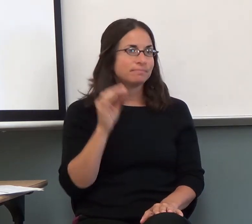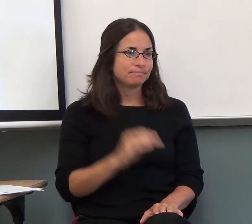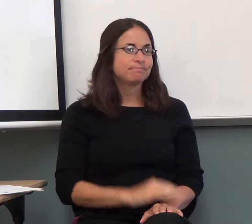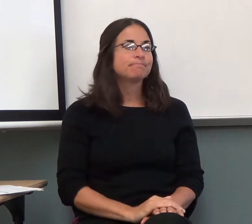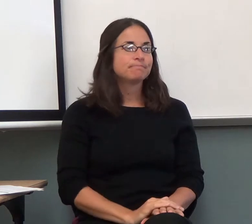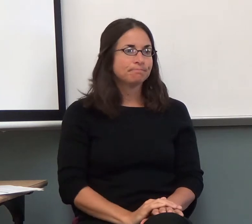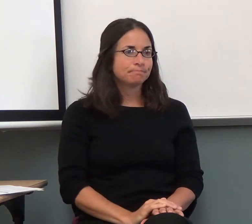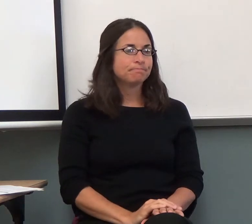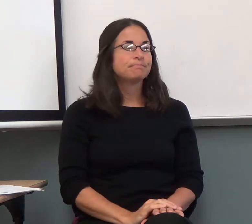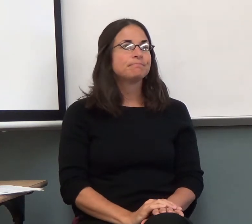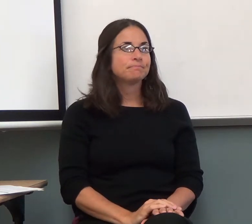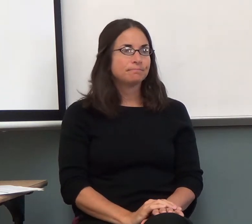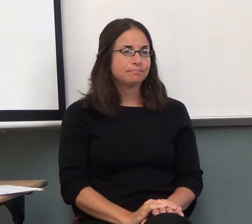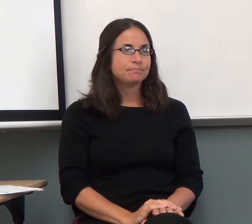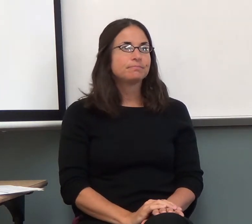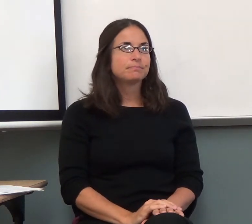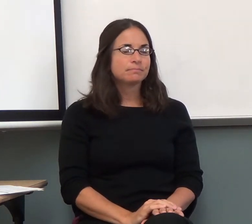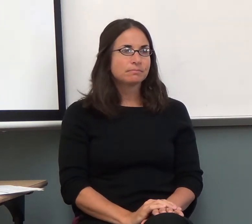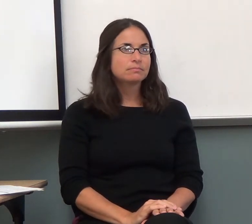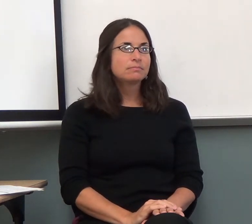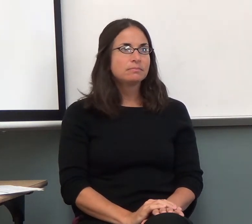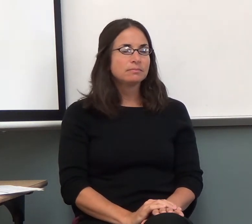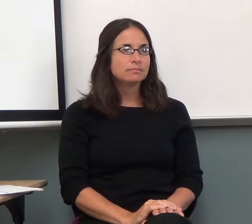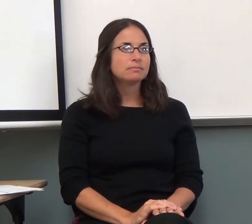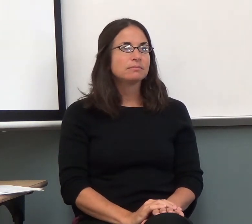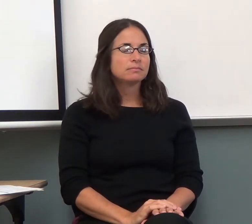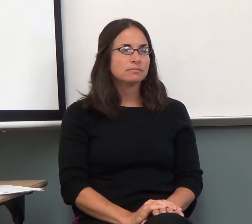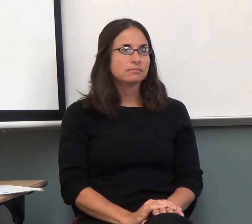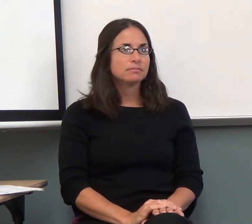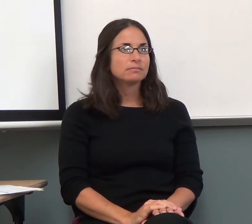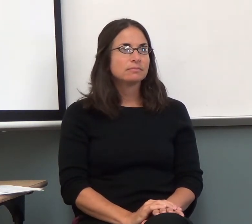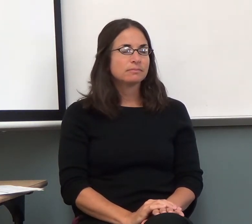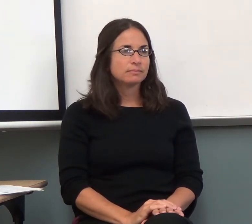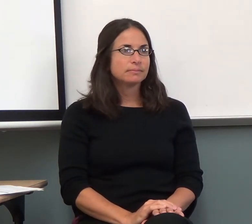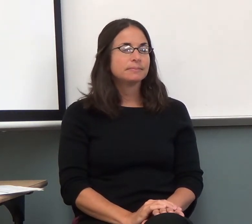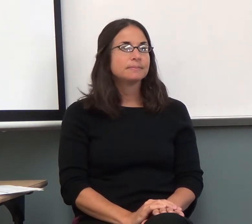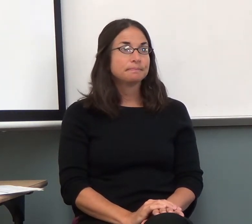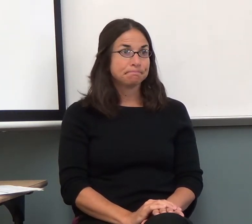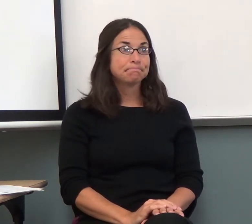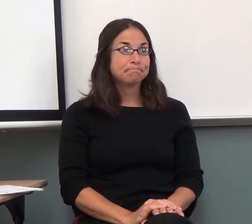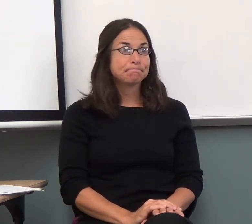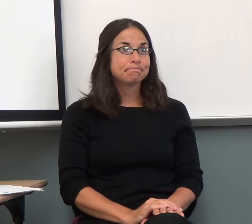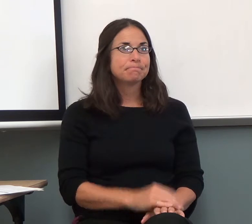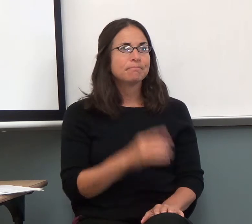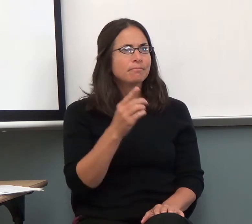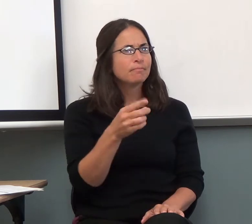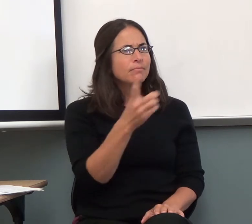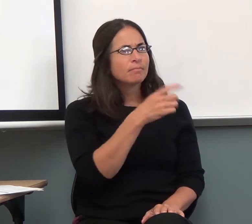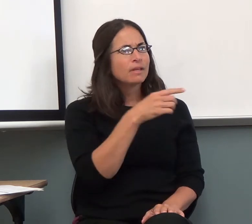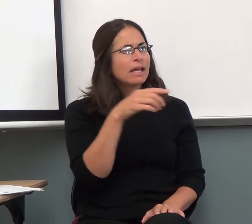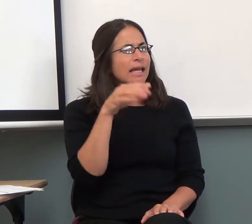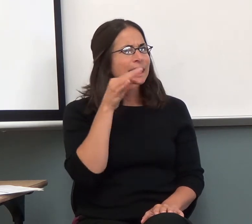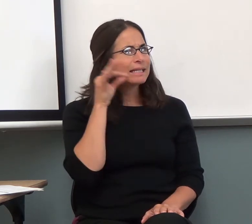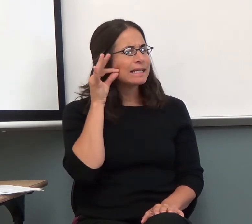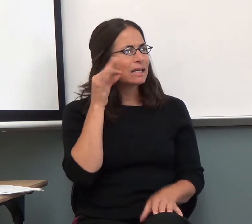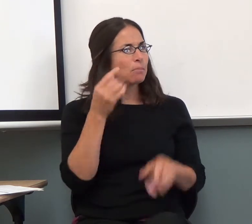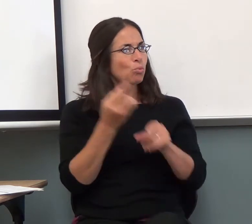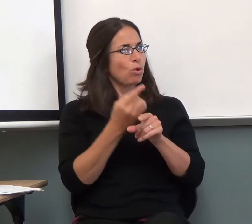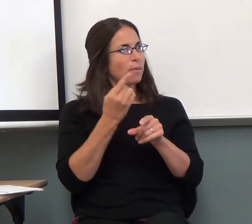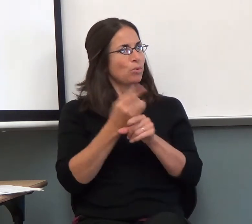Indian describes the word expression. So expression is the noun. So But would Indian be Yukon proper noun at all? expression. Not in this case.